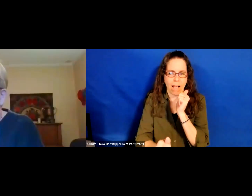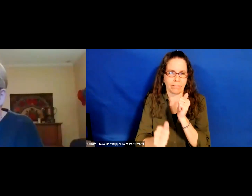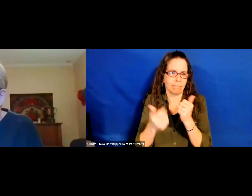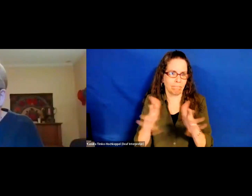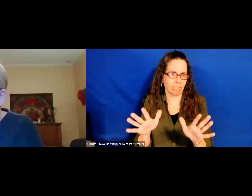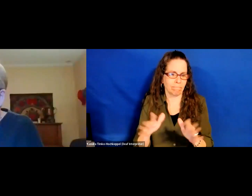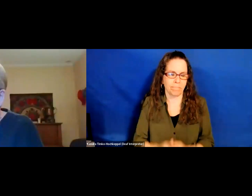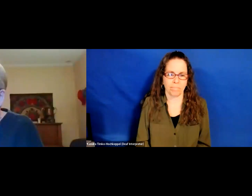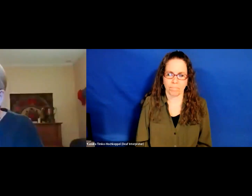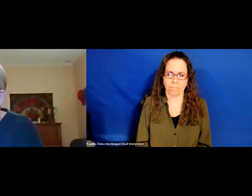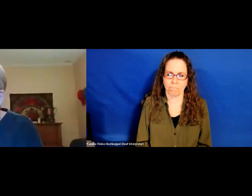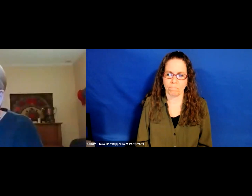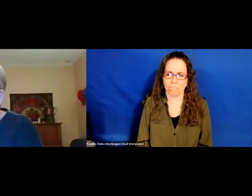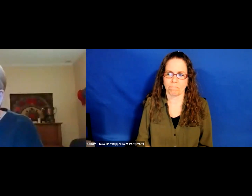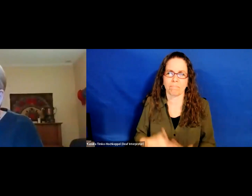Thank you very much.